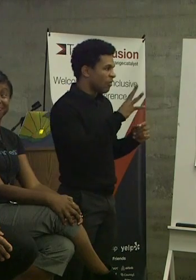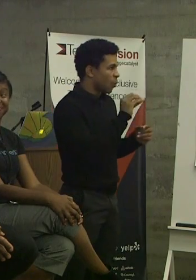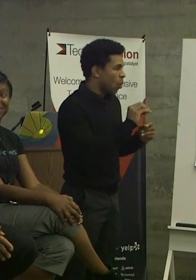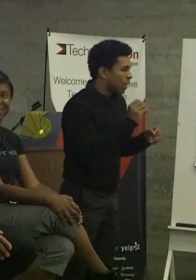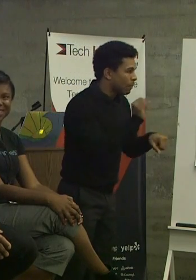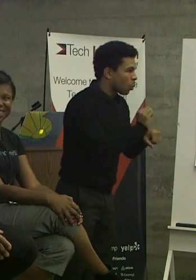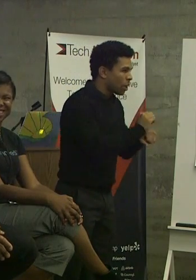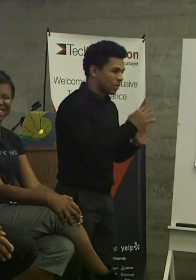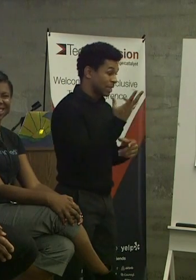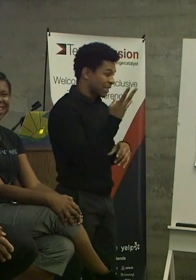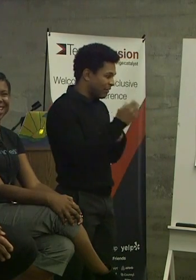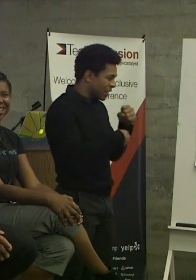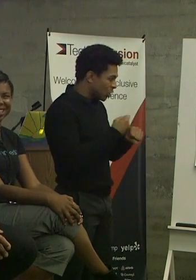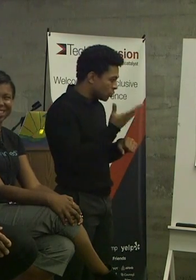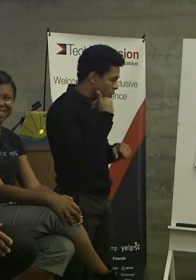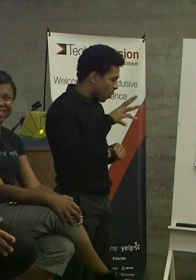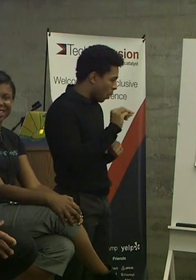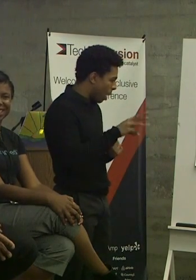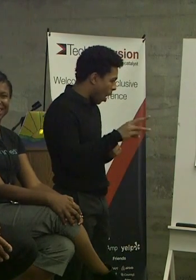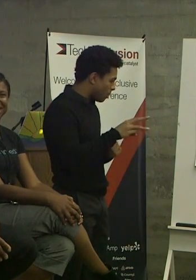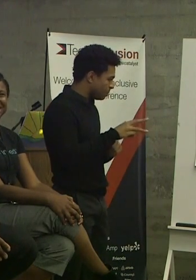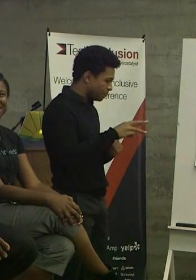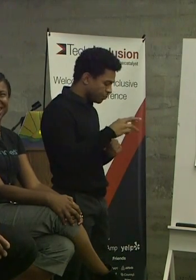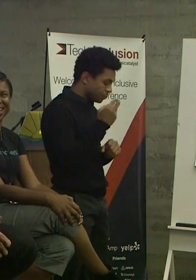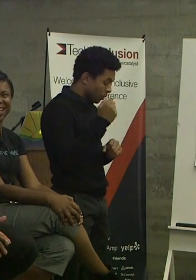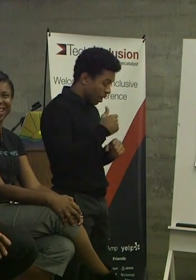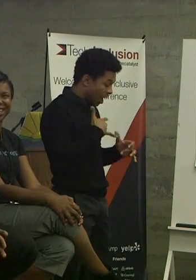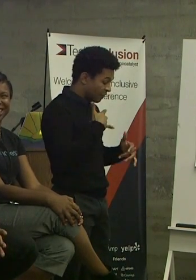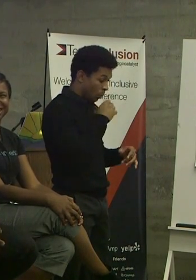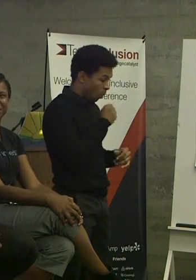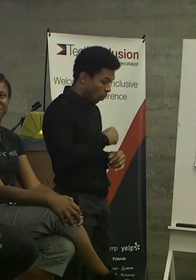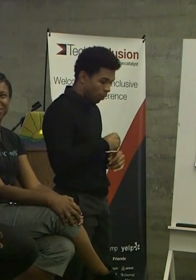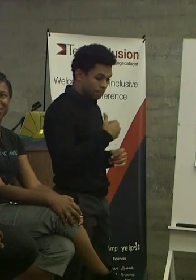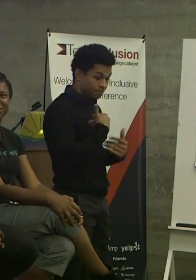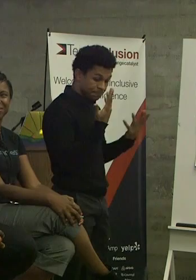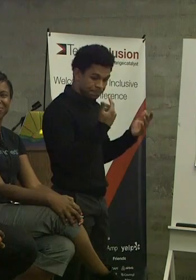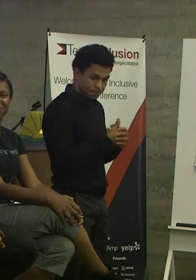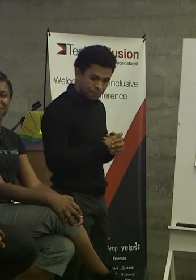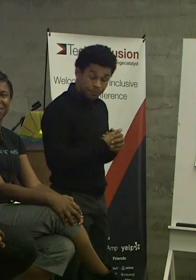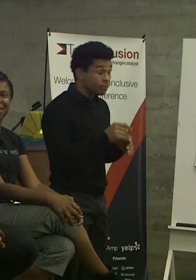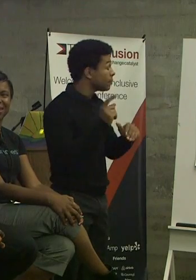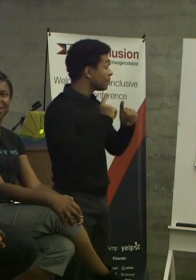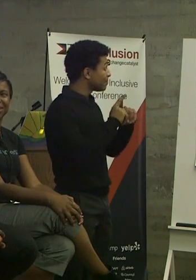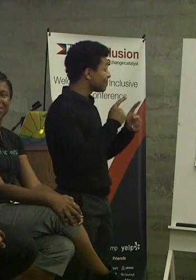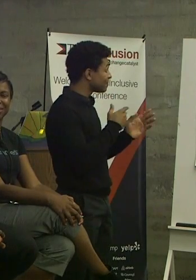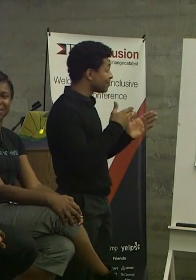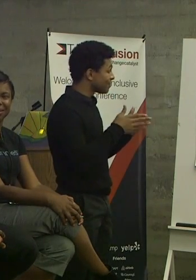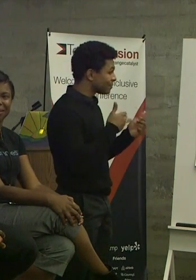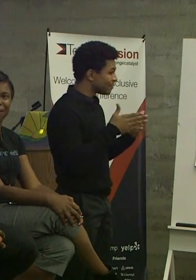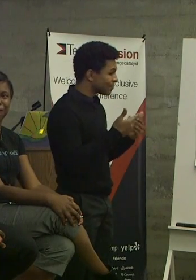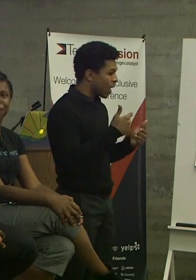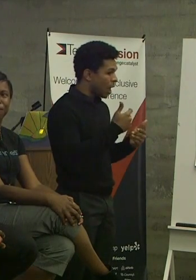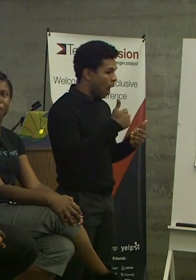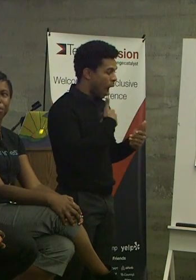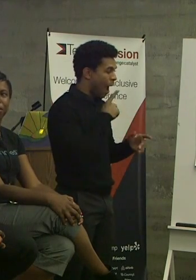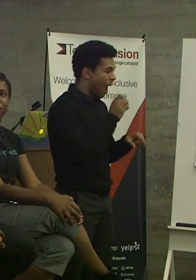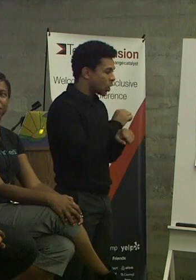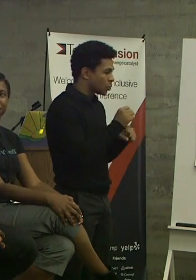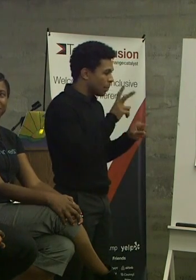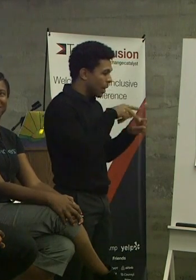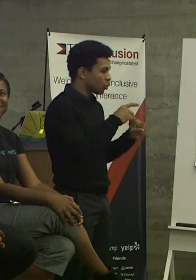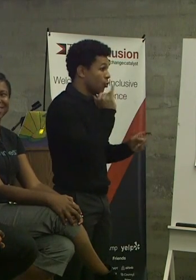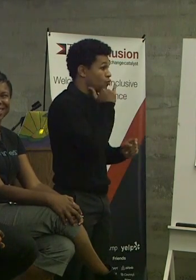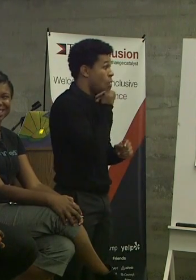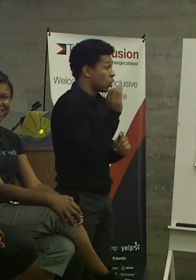Wow. Yeah. I was like, oh, I feel old. Yeah. But what I actually applied to the wrong